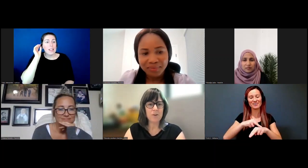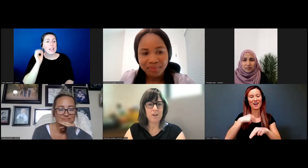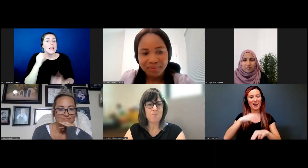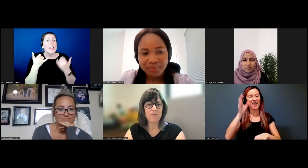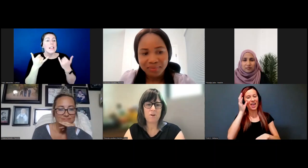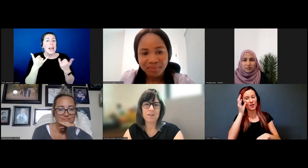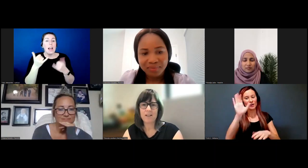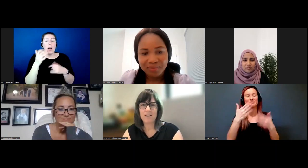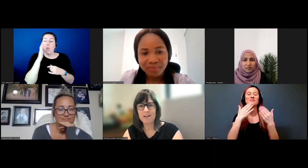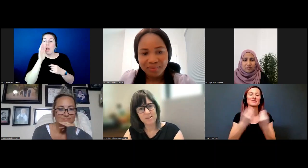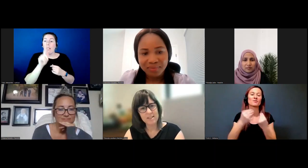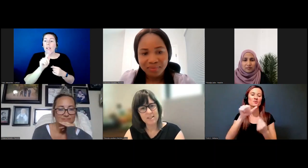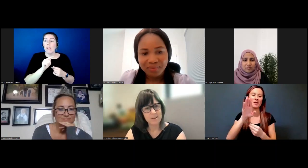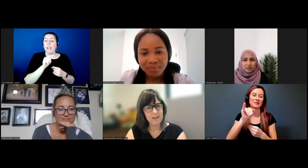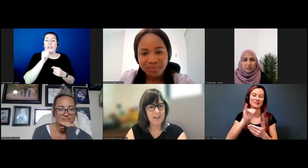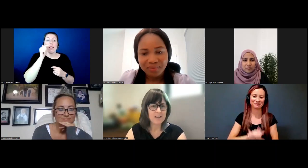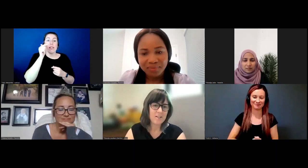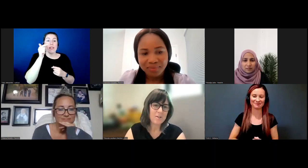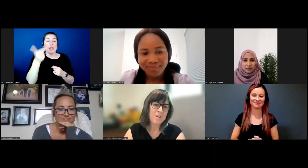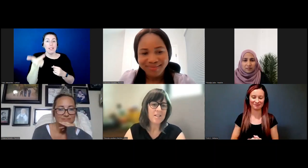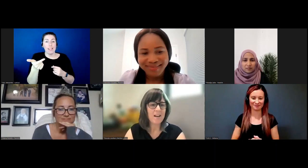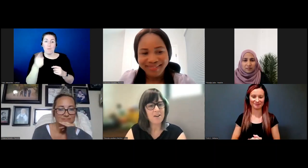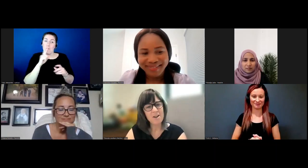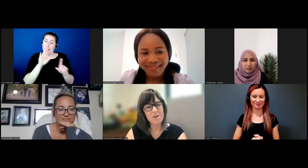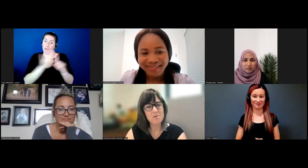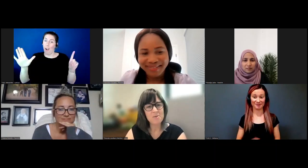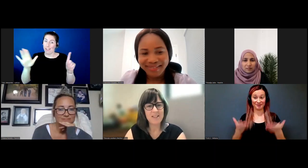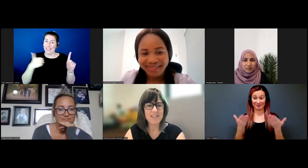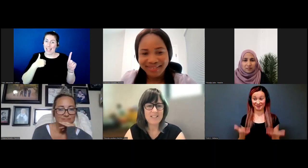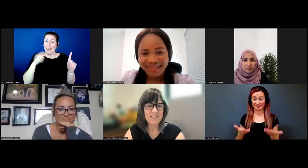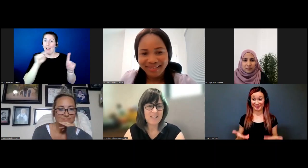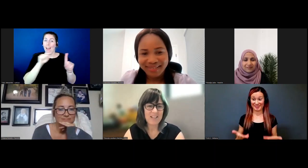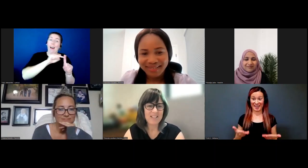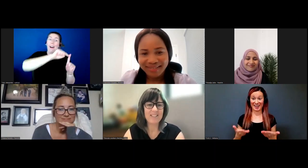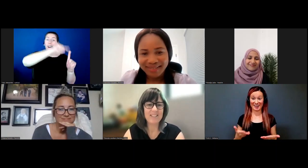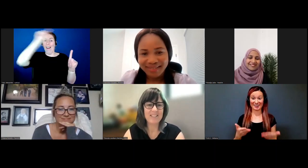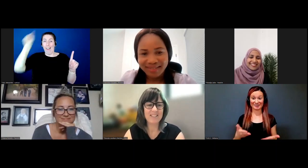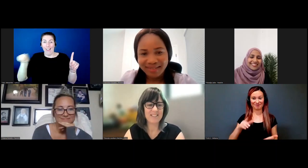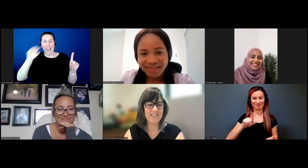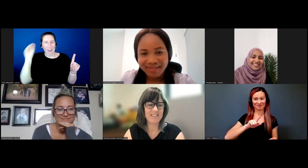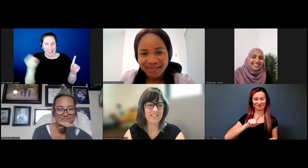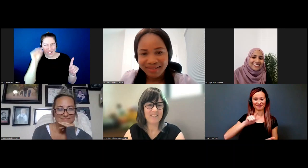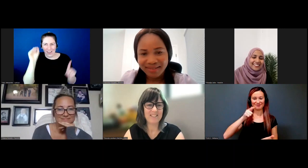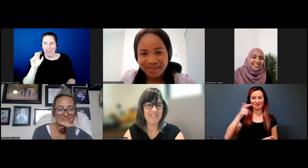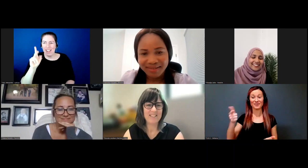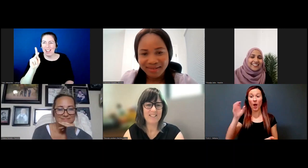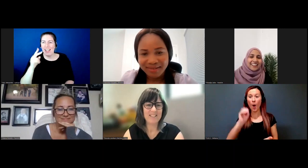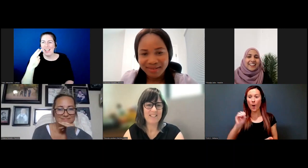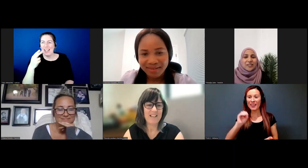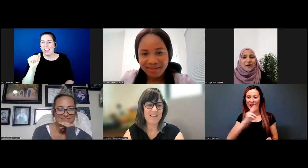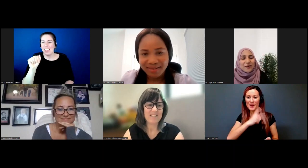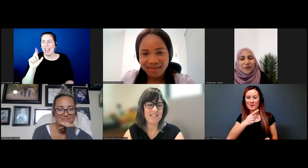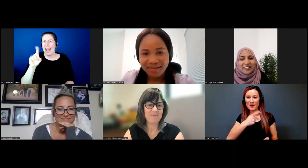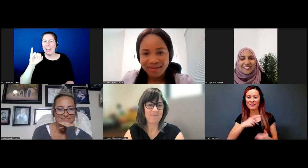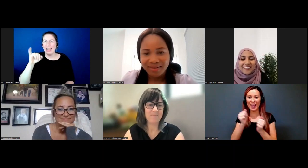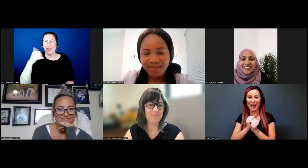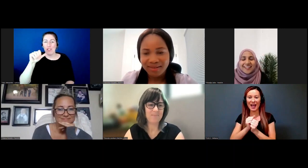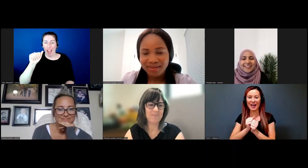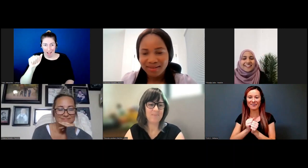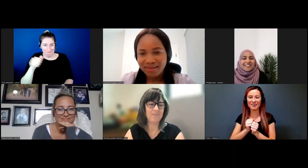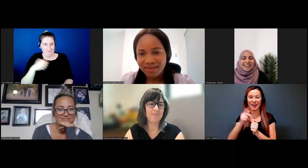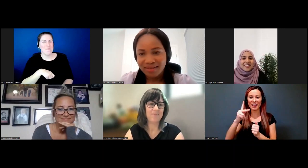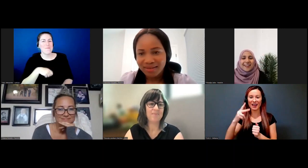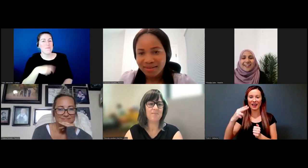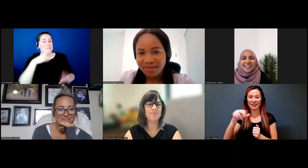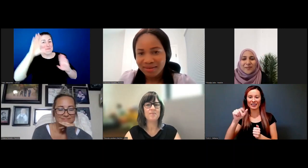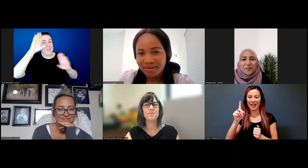Let's move. We're going to move across the country. So we're going to head to Ontario with Khadija. Hello, everyone,